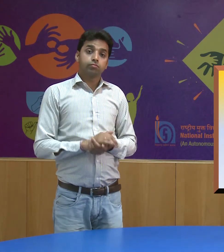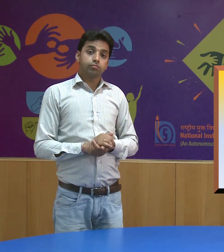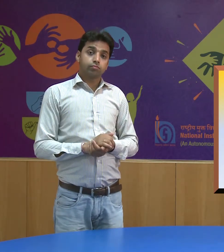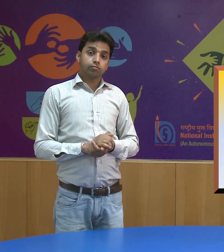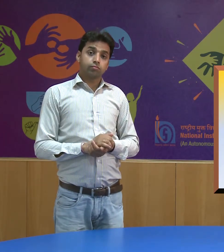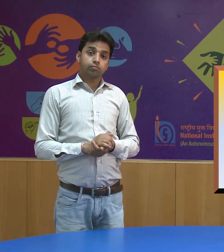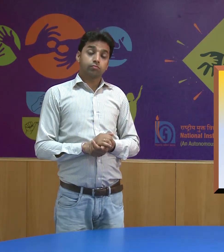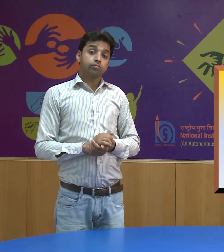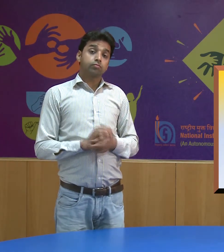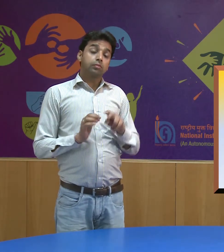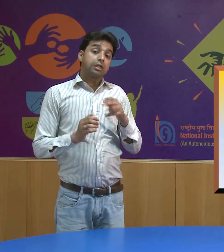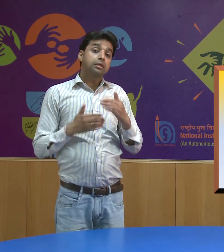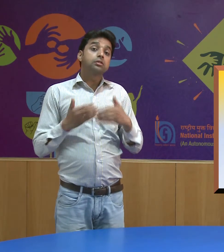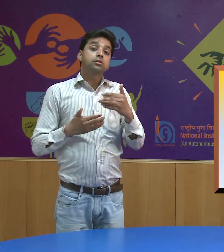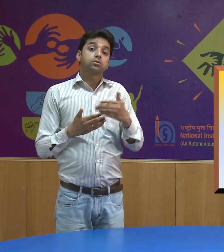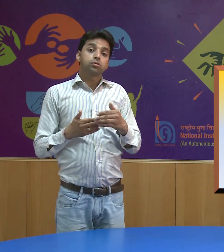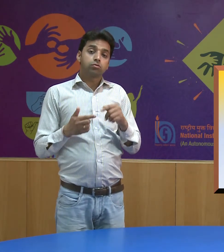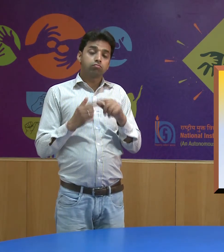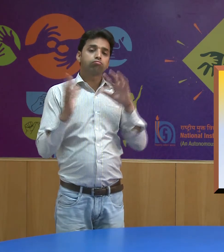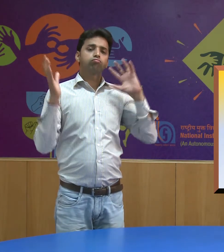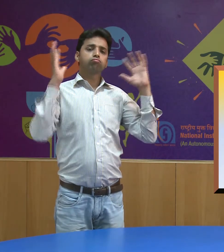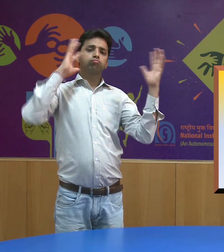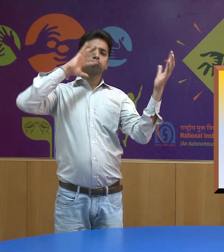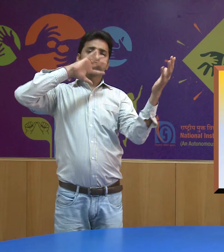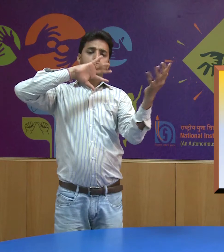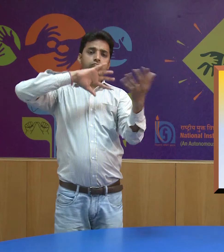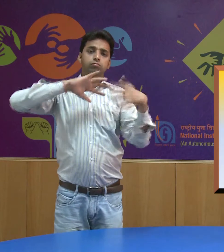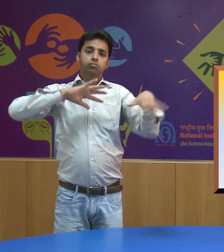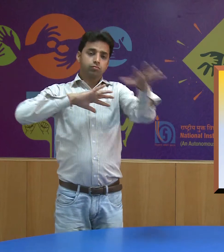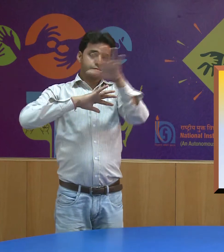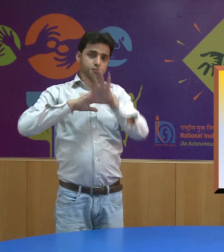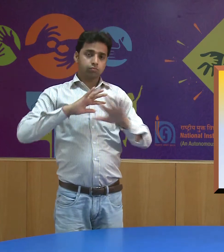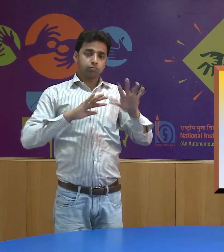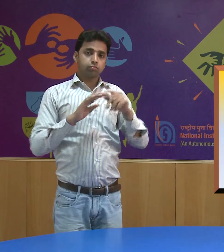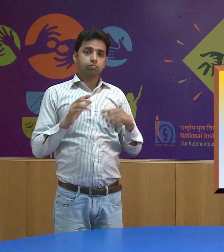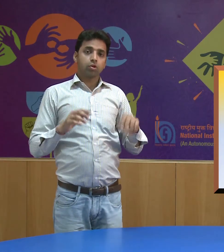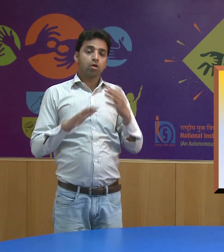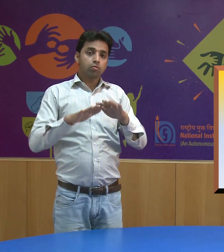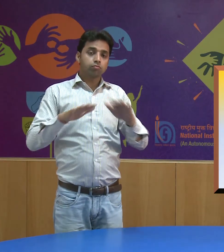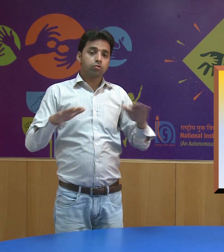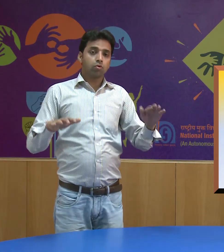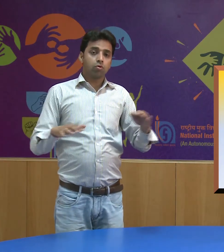is universalization of education to all the children at secondary level.